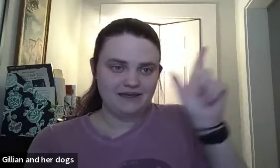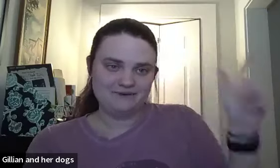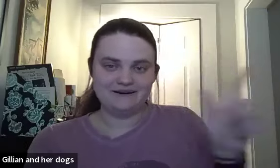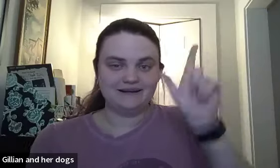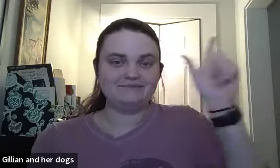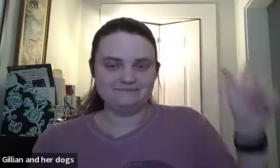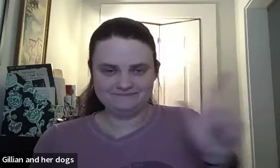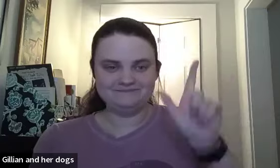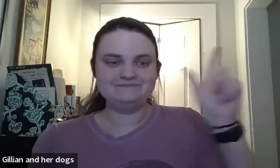Library.